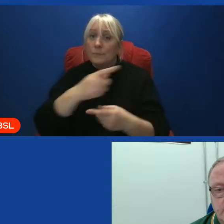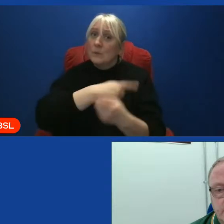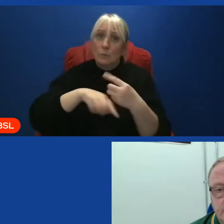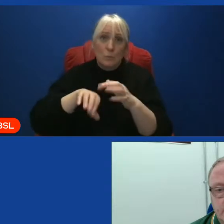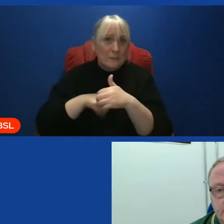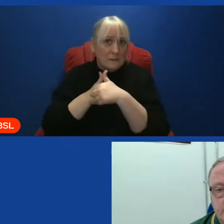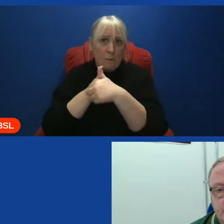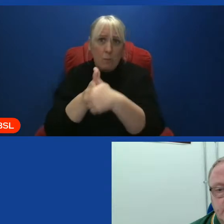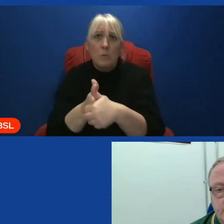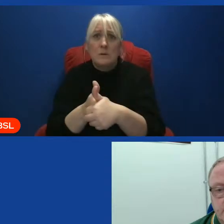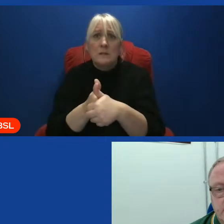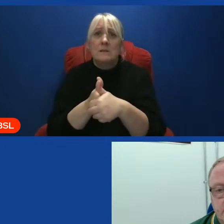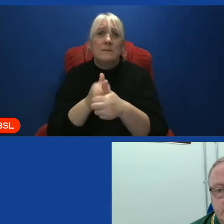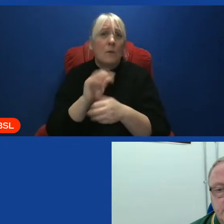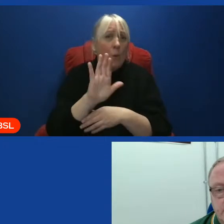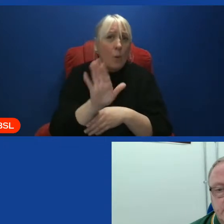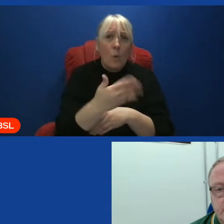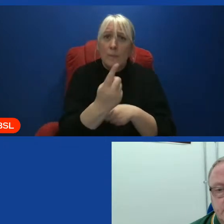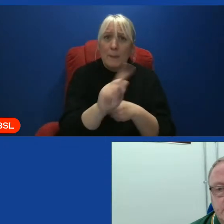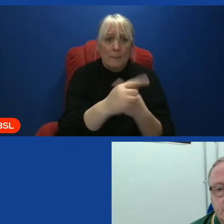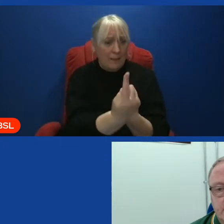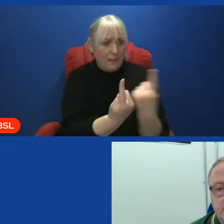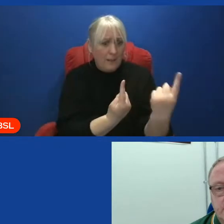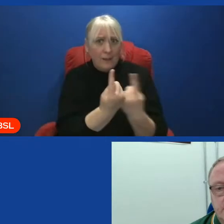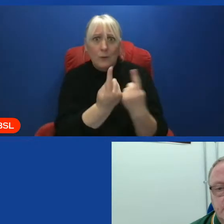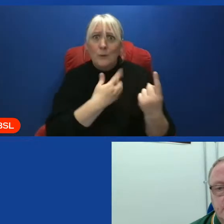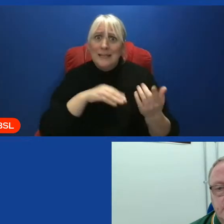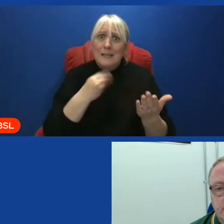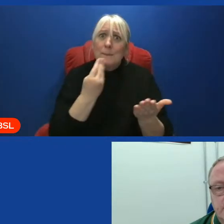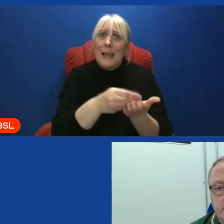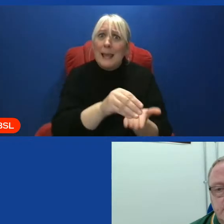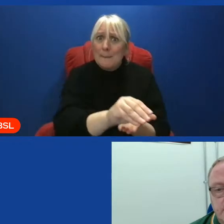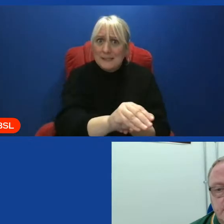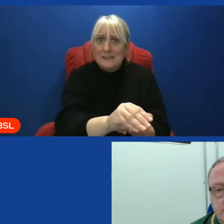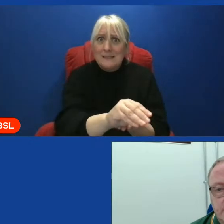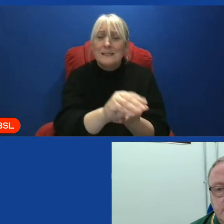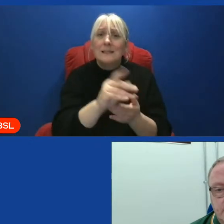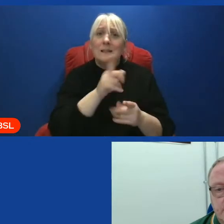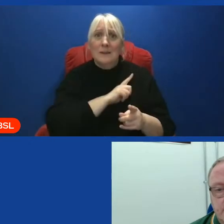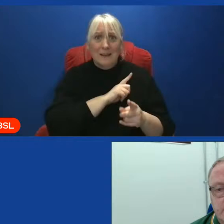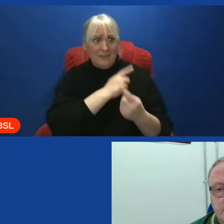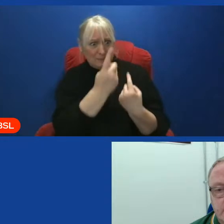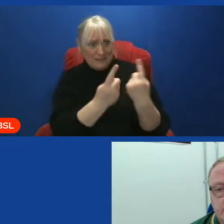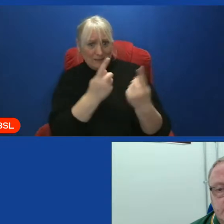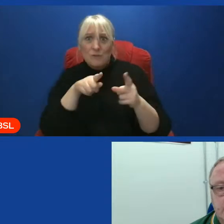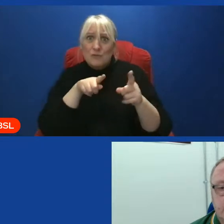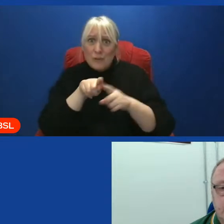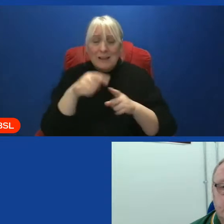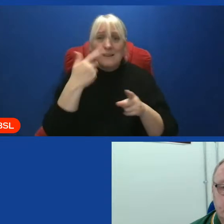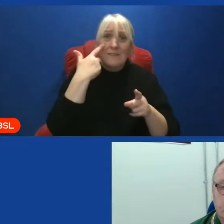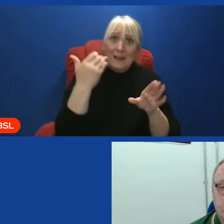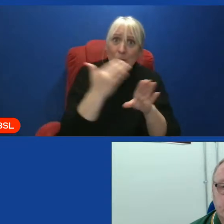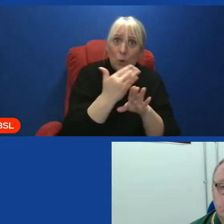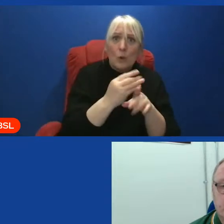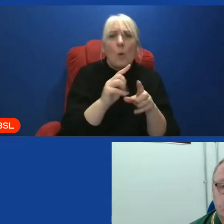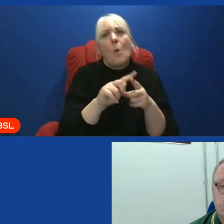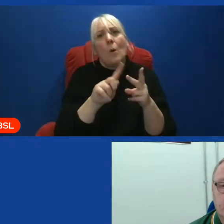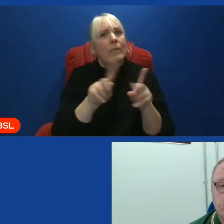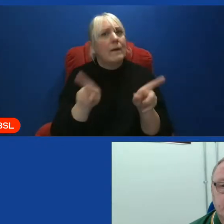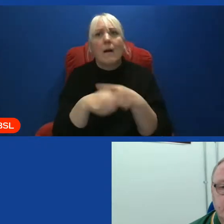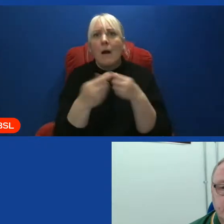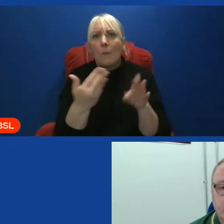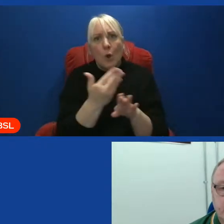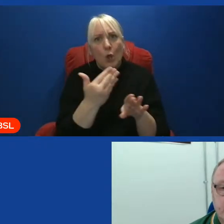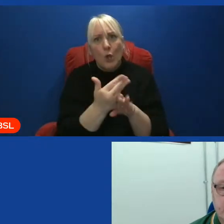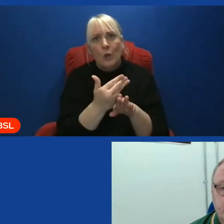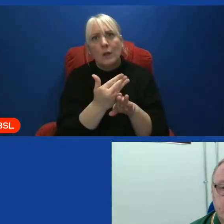supportive of every single person that needs to have some payment when they are trying to get themselves back into work, unable to work at that time,